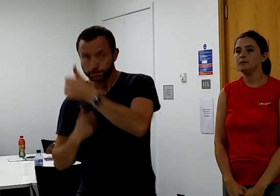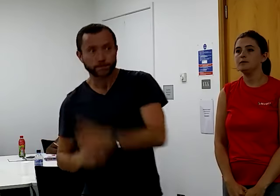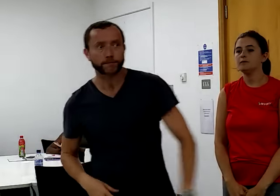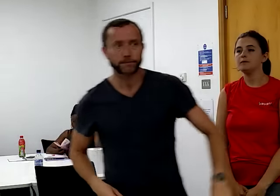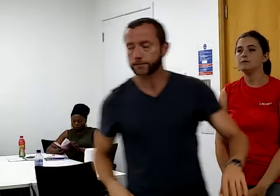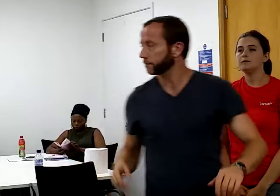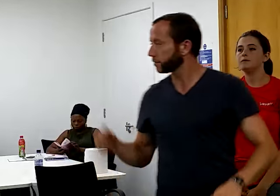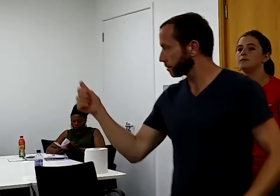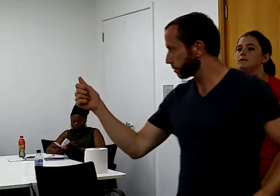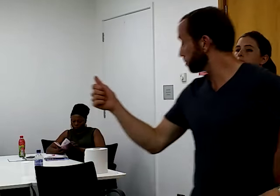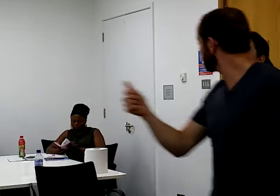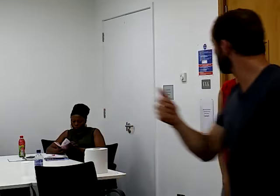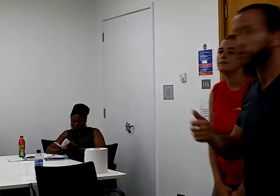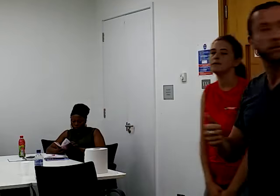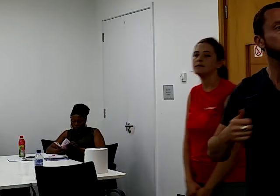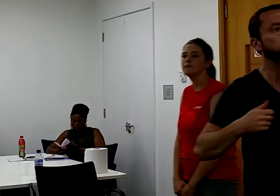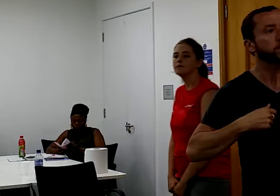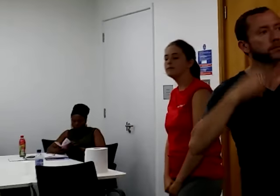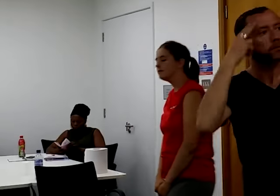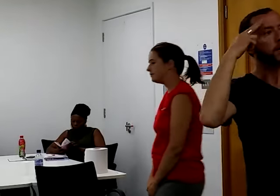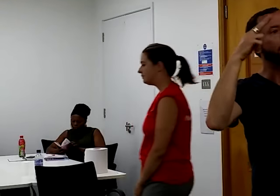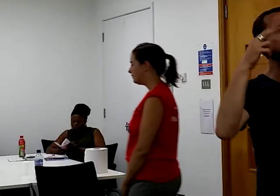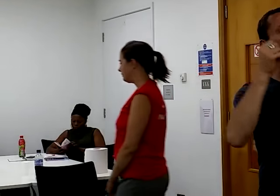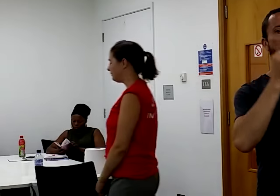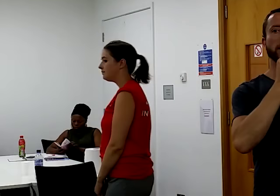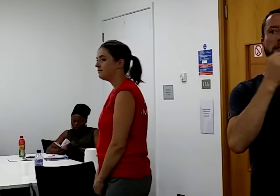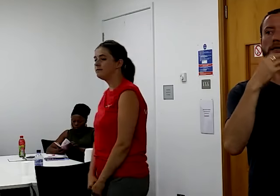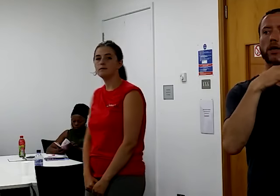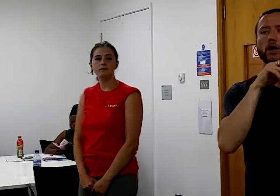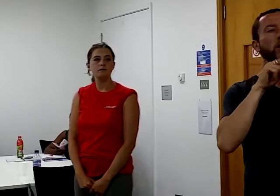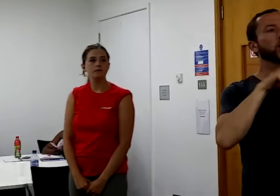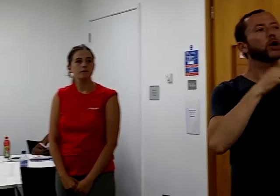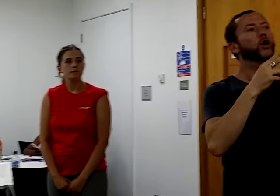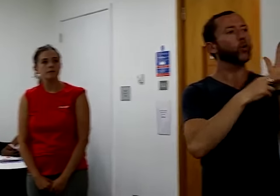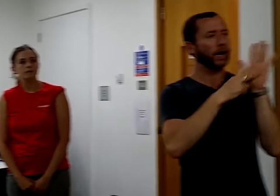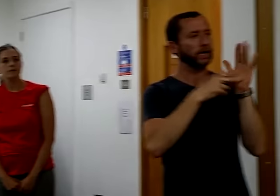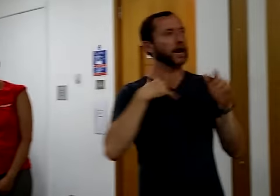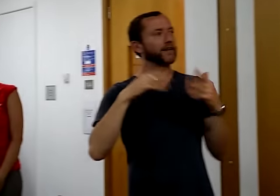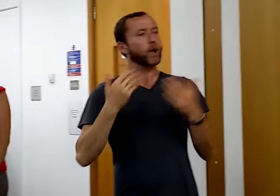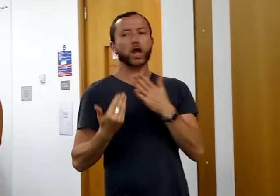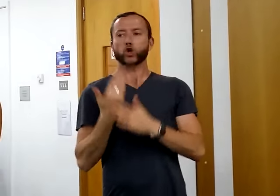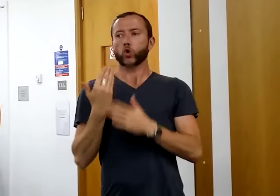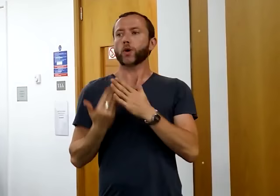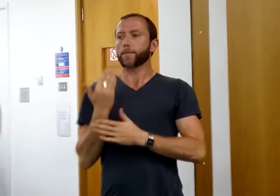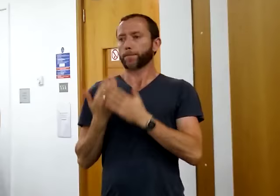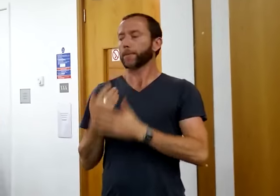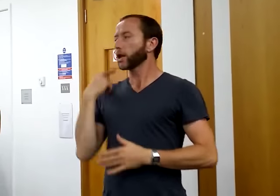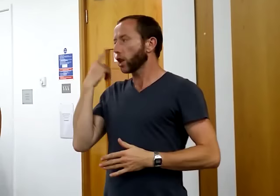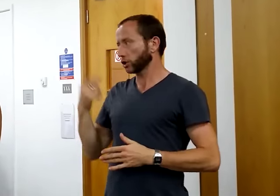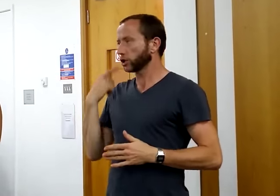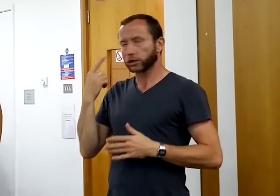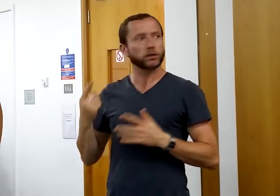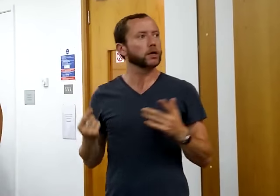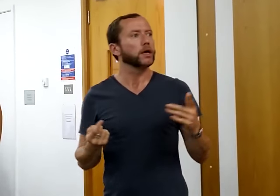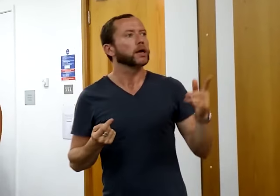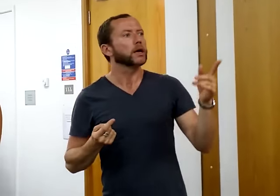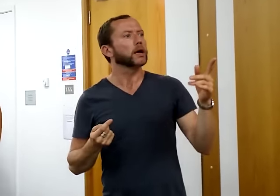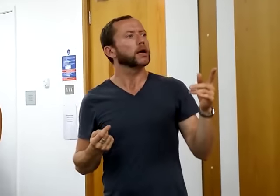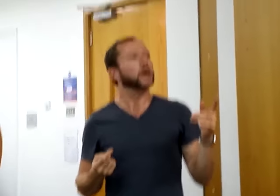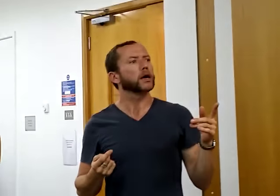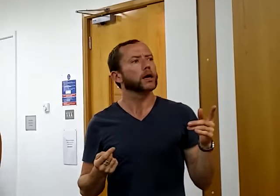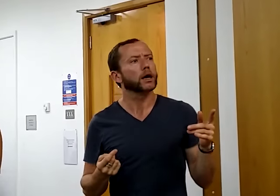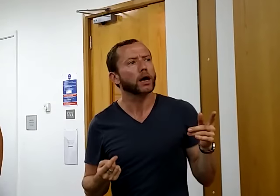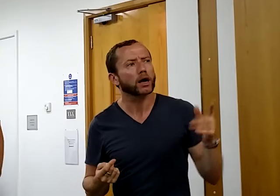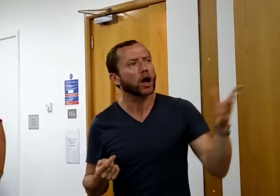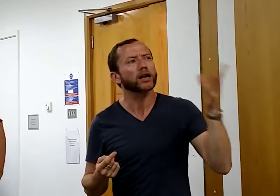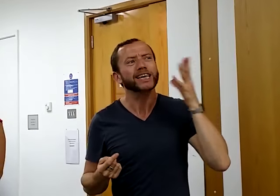My name is Gwyn. I live in Newham, where the services for people with disabilities are absolutely disgraceful. And we